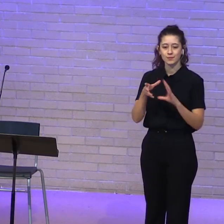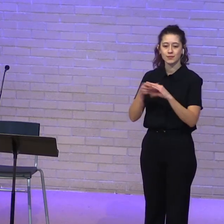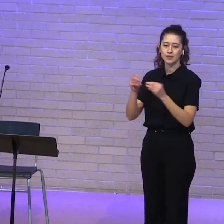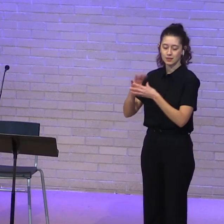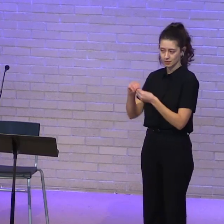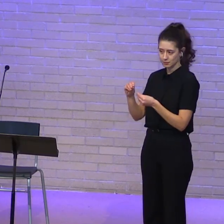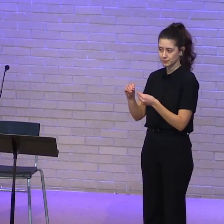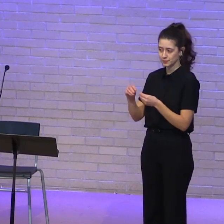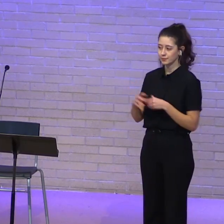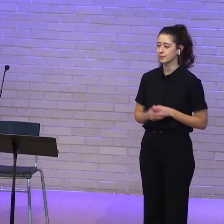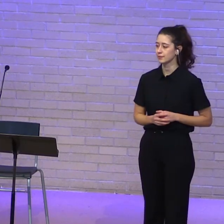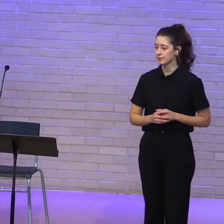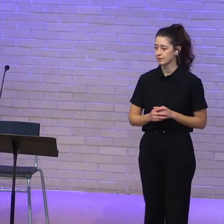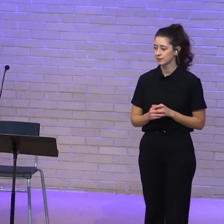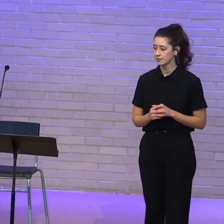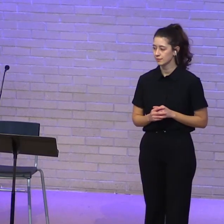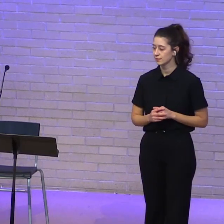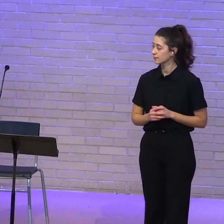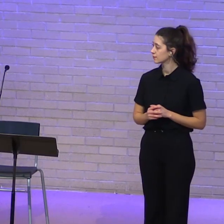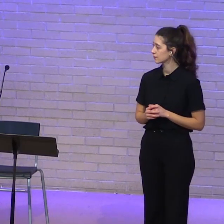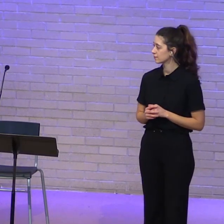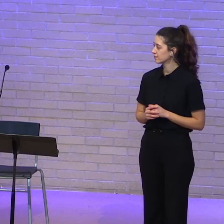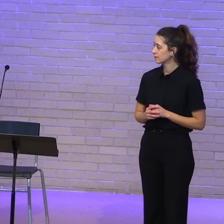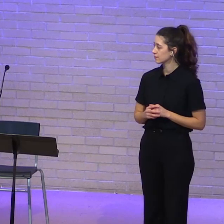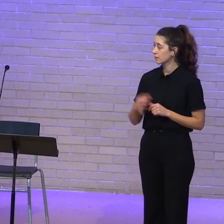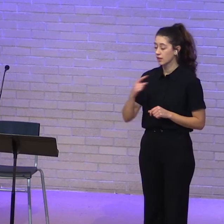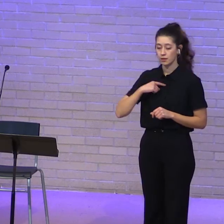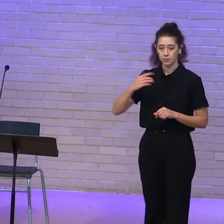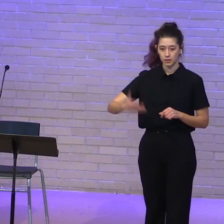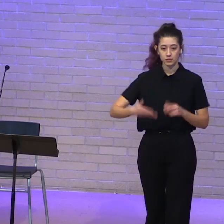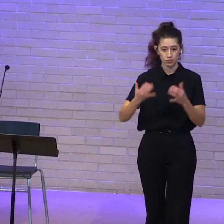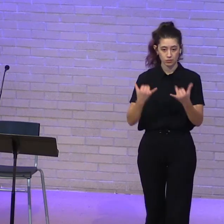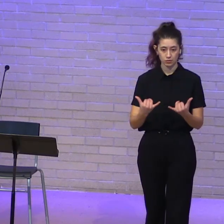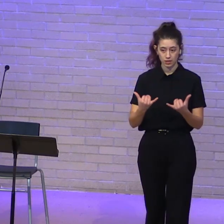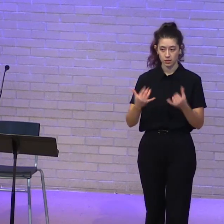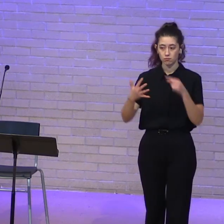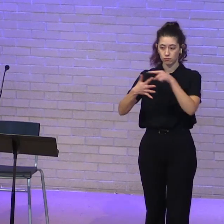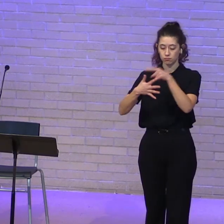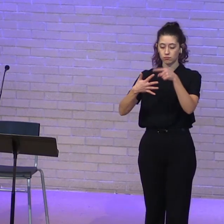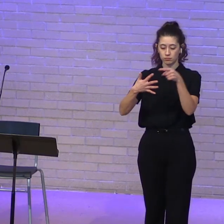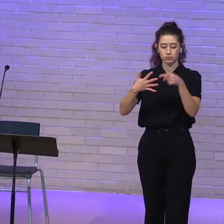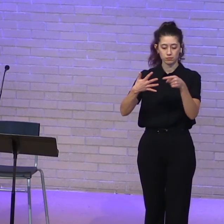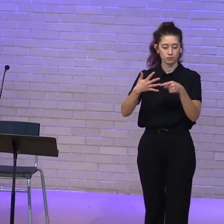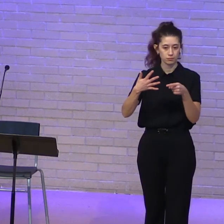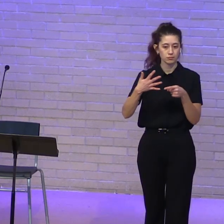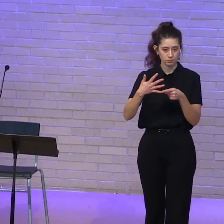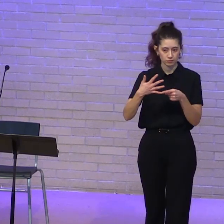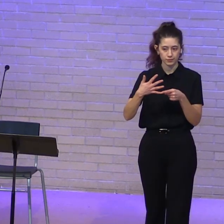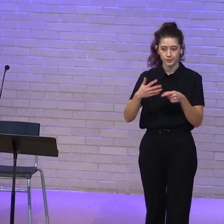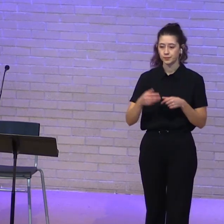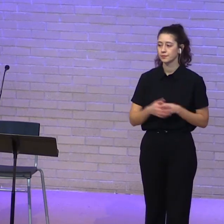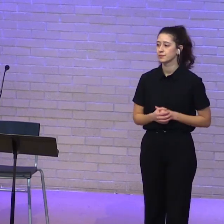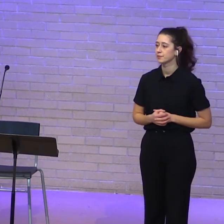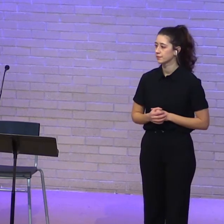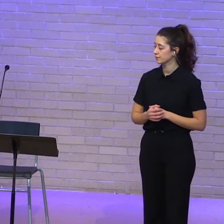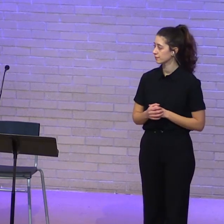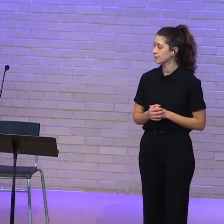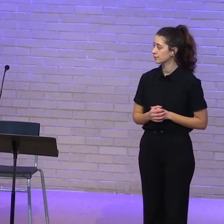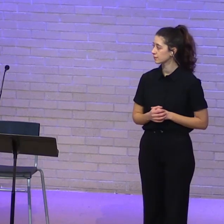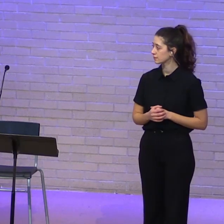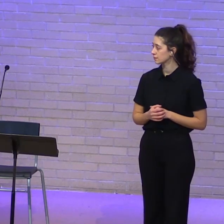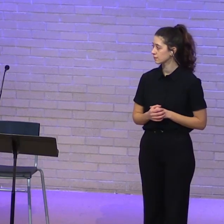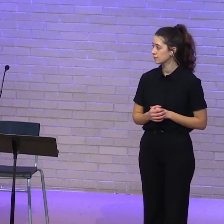order that they're presenting, and then they'll just come up each one in order. So our